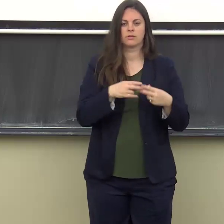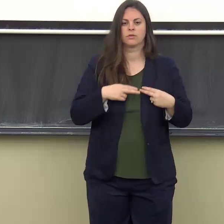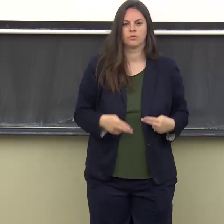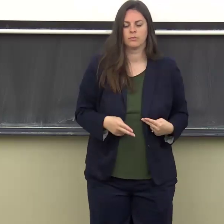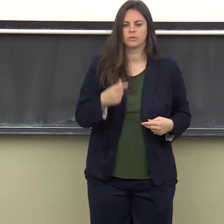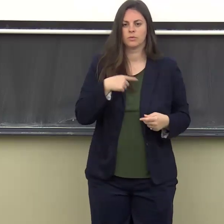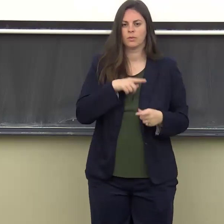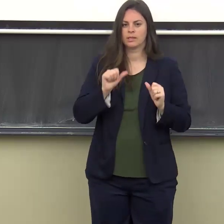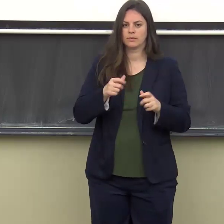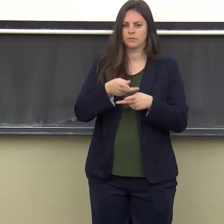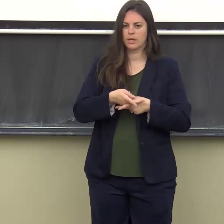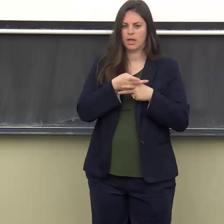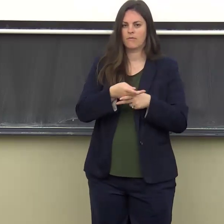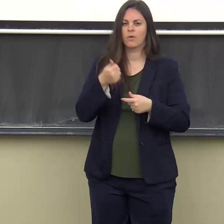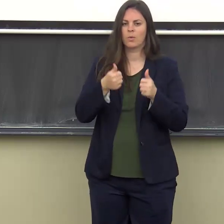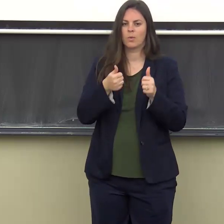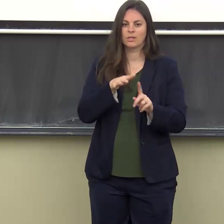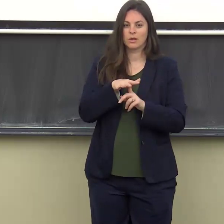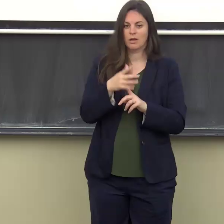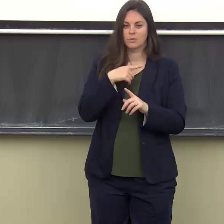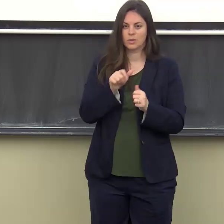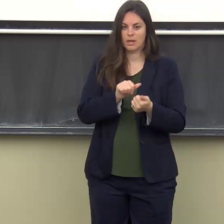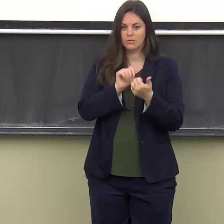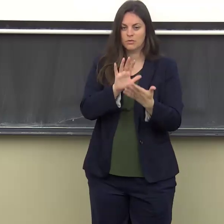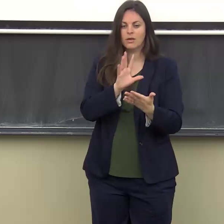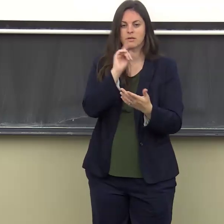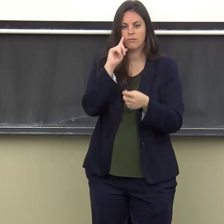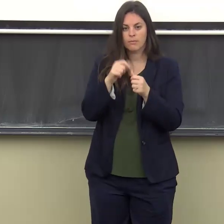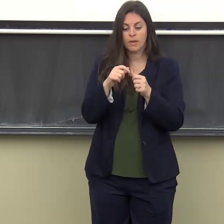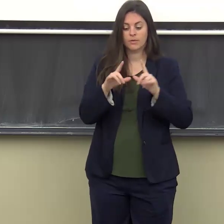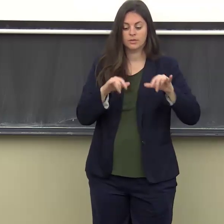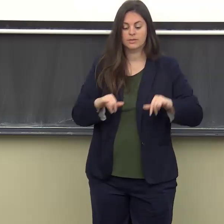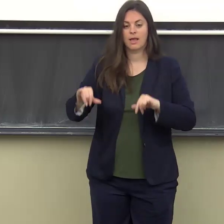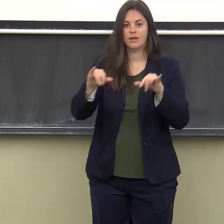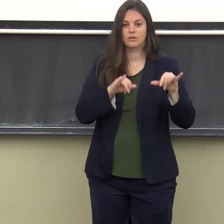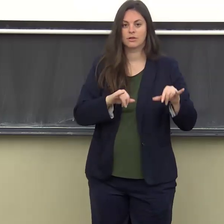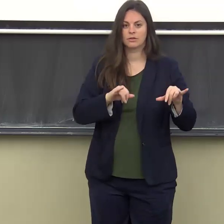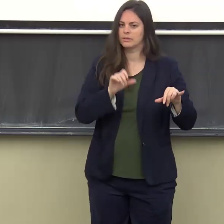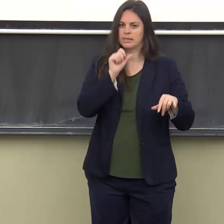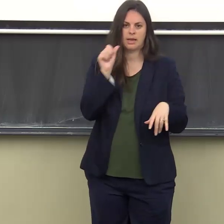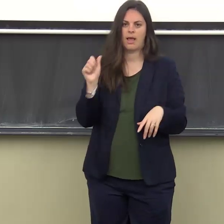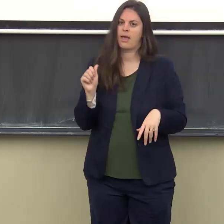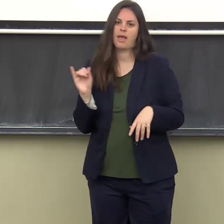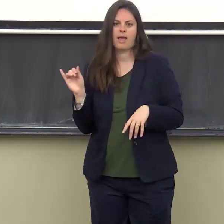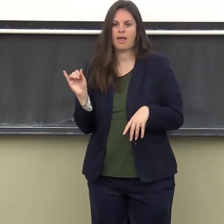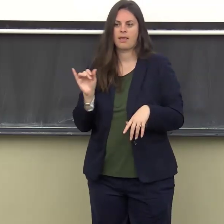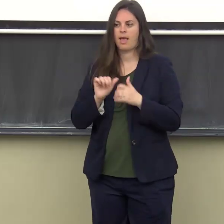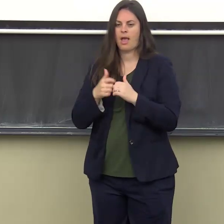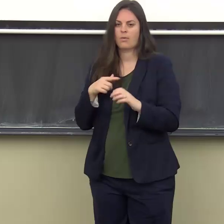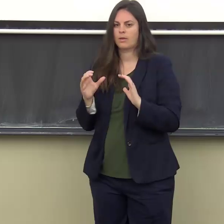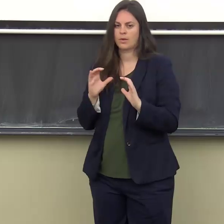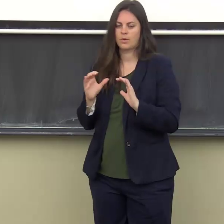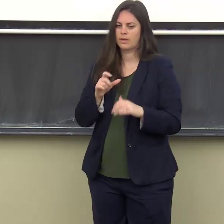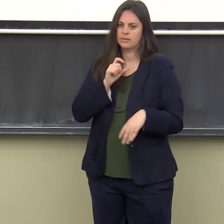we can actually even address, and remember what the standard is that is not what AI is doing and how we communicate, because communication